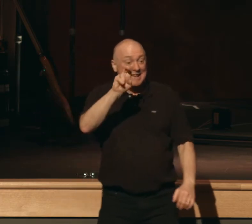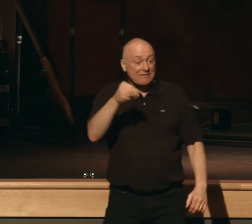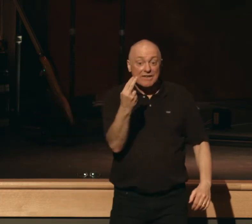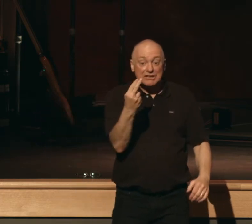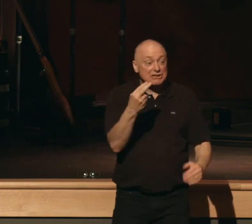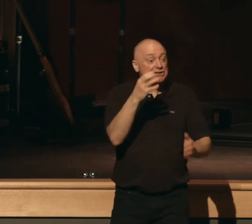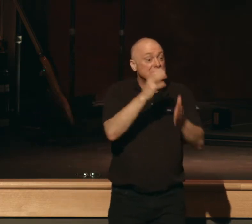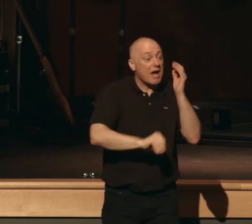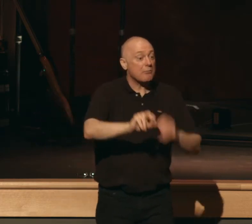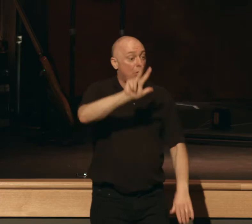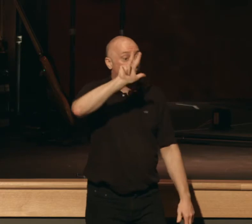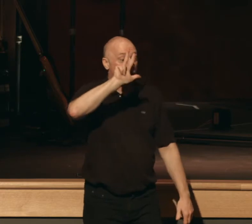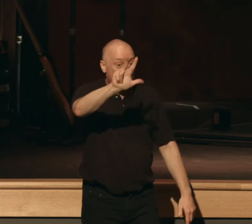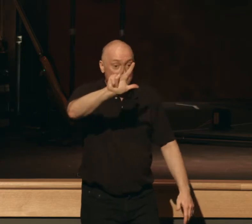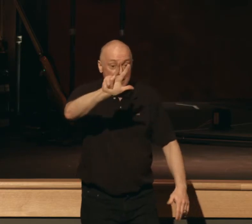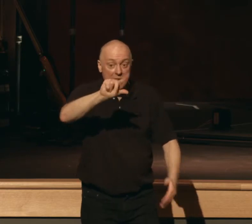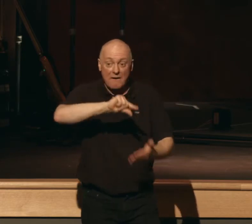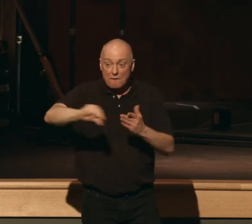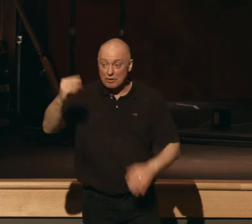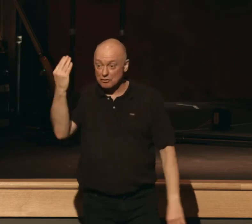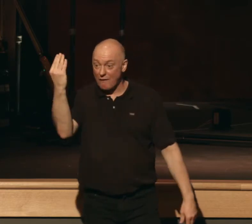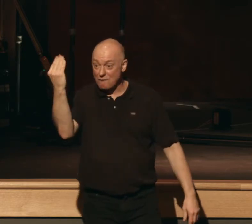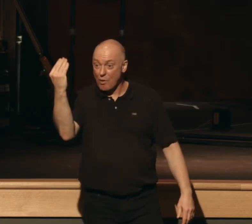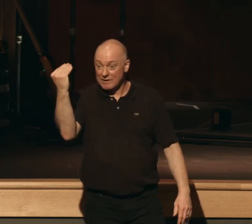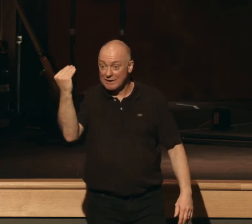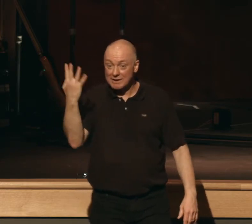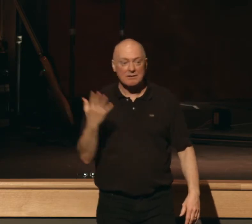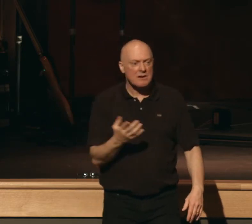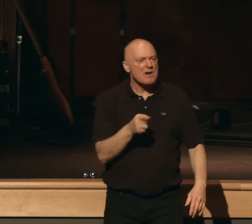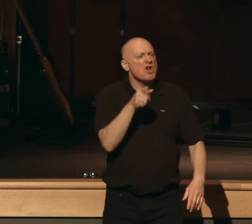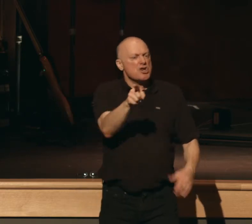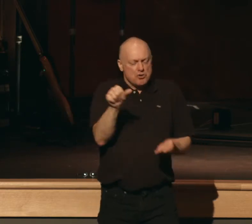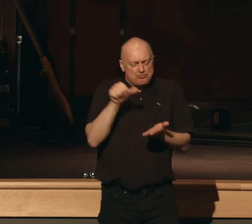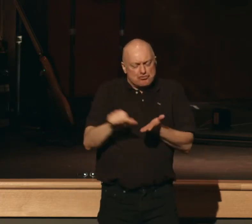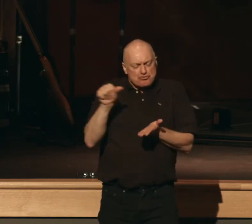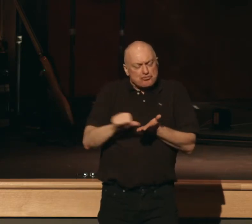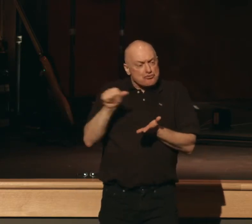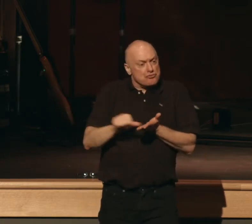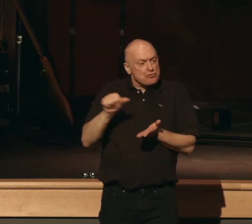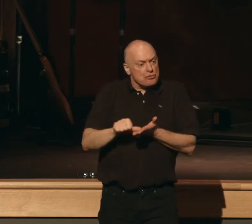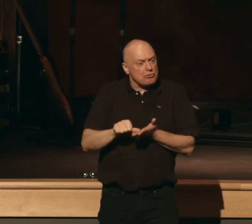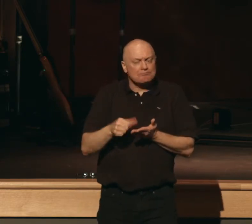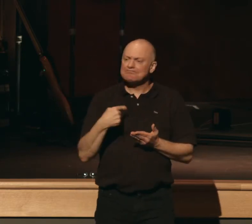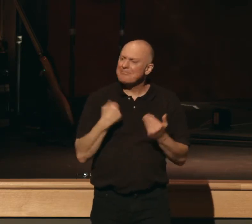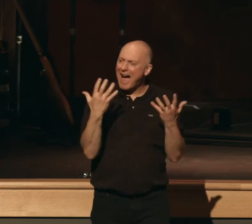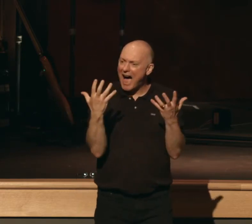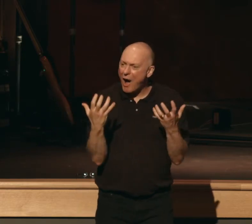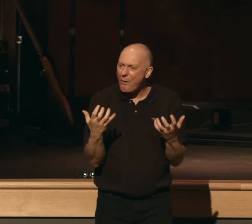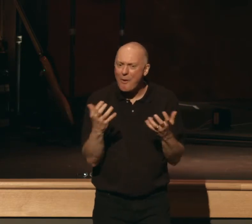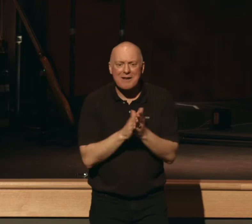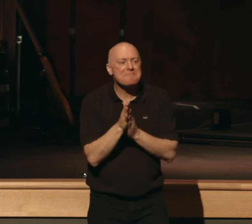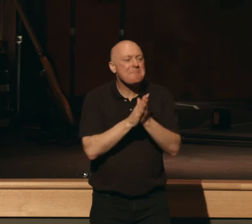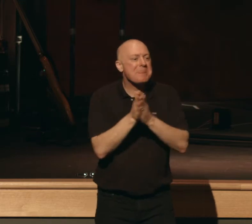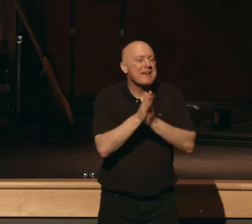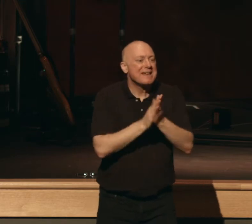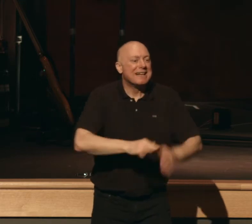Ephesians chapter 3, verse 14. And as you're turning there, I'd like to take you back